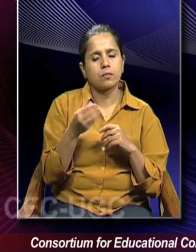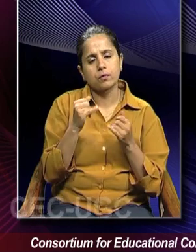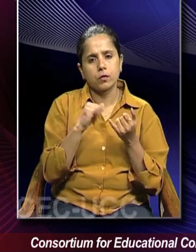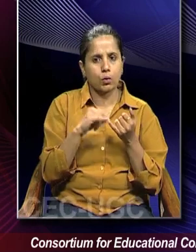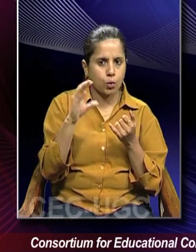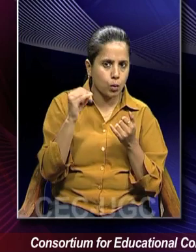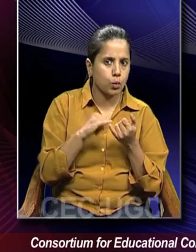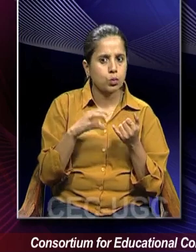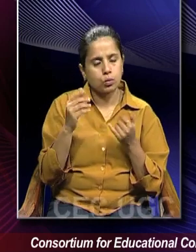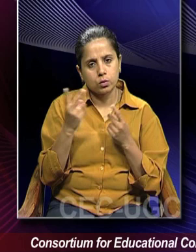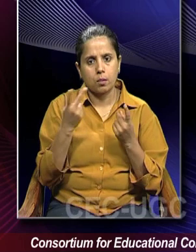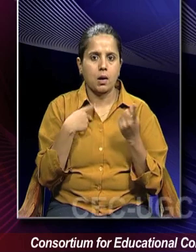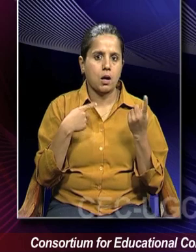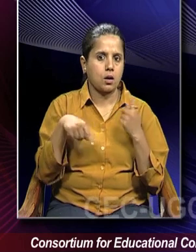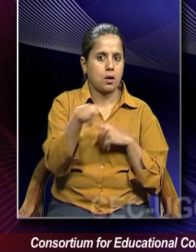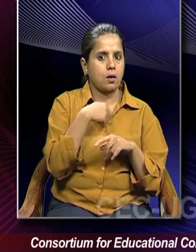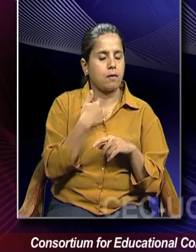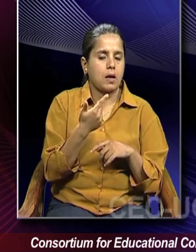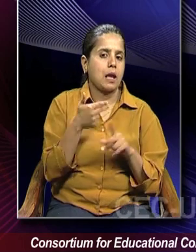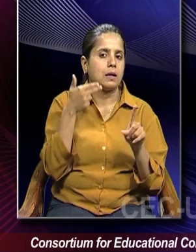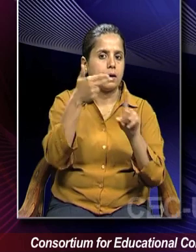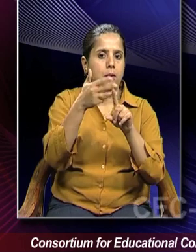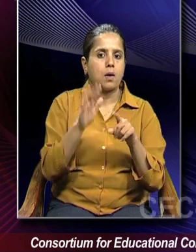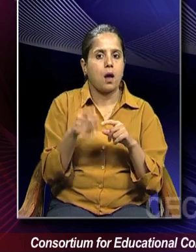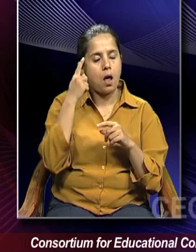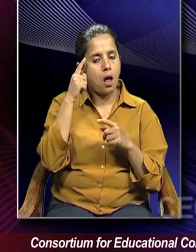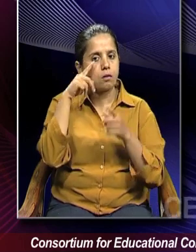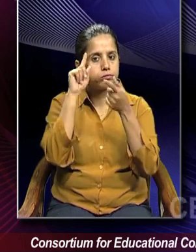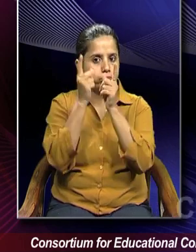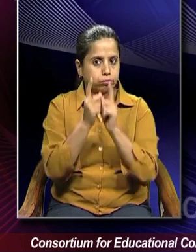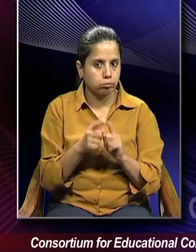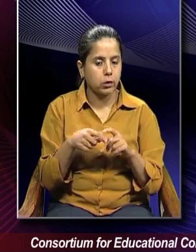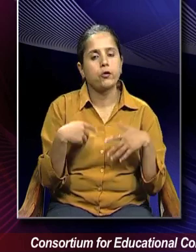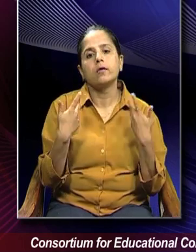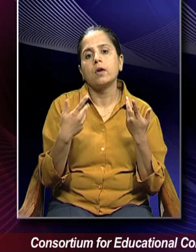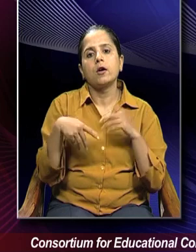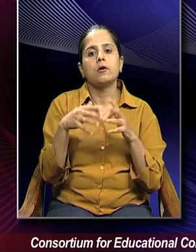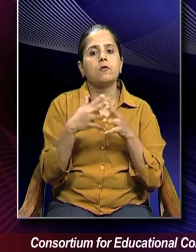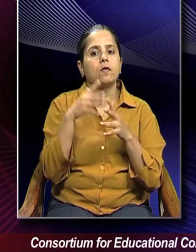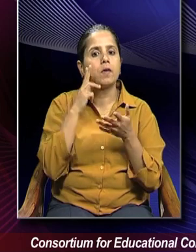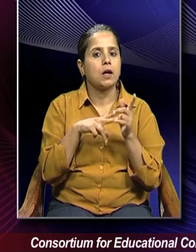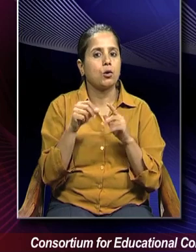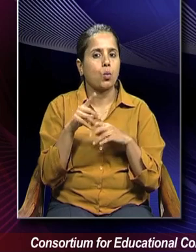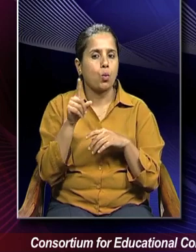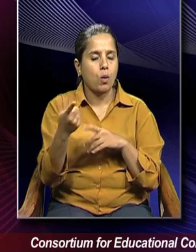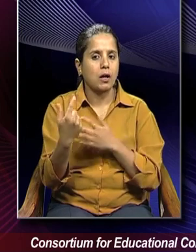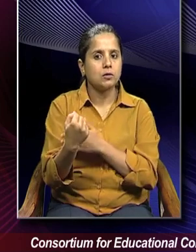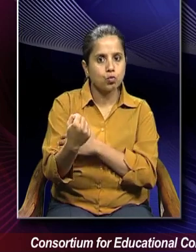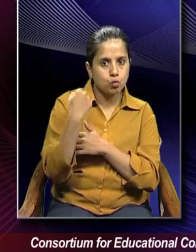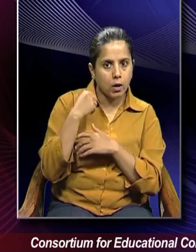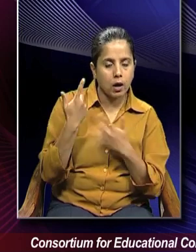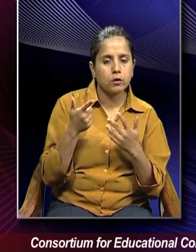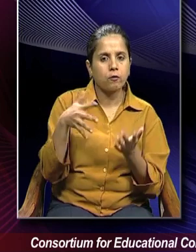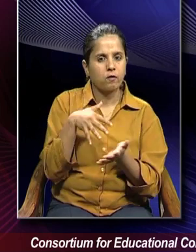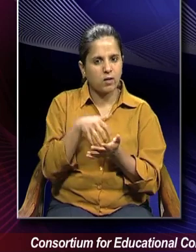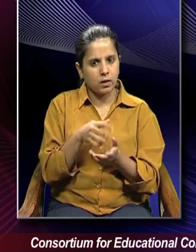are actually we can call it an analytical window to compare one's strengths and weaknesses with that of